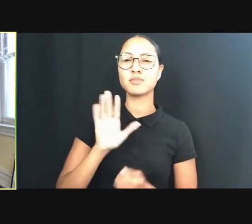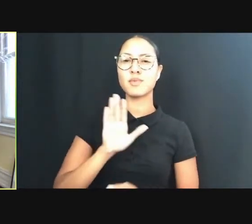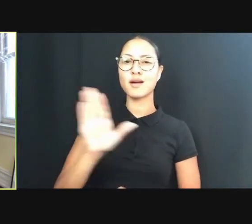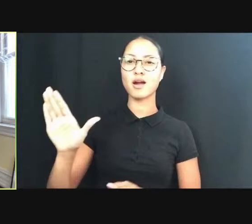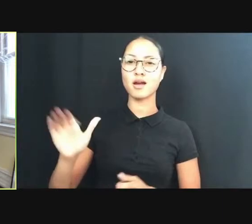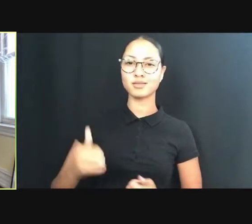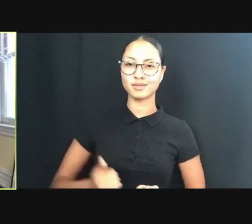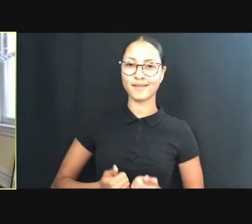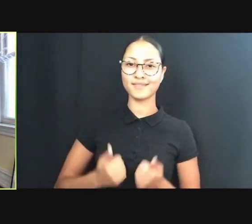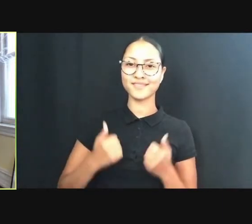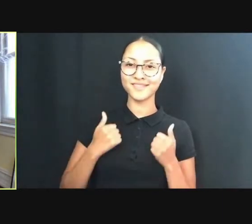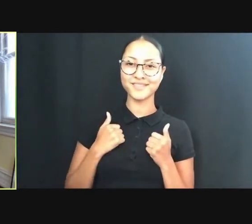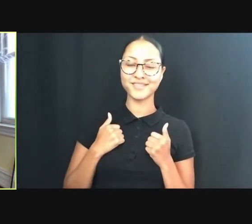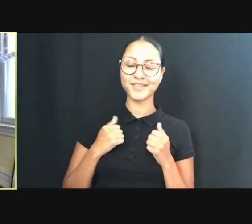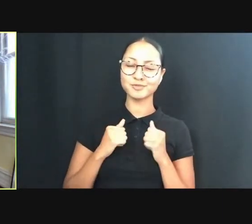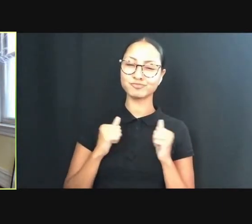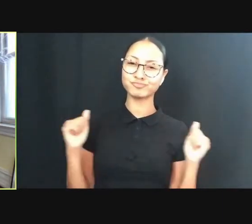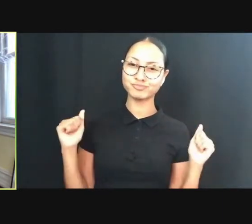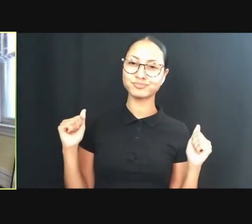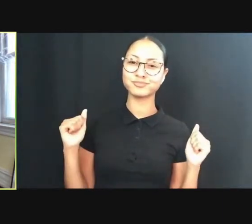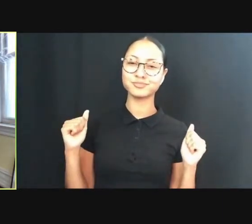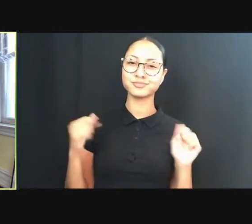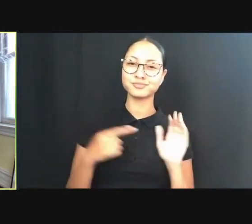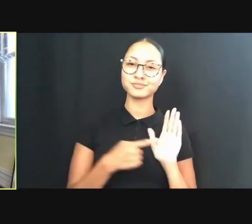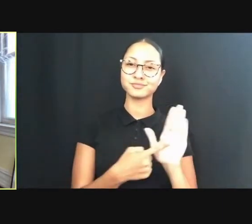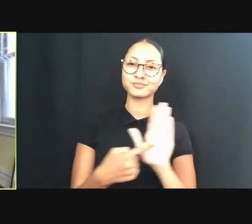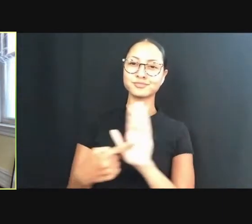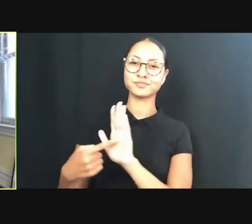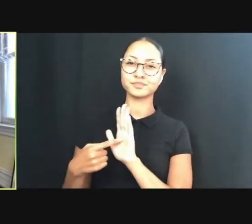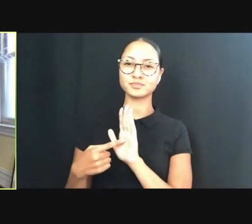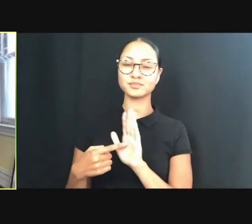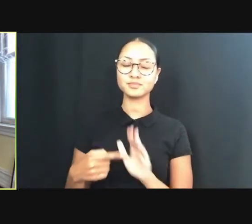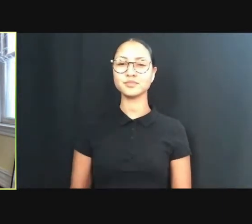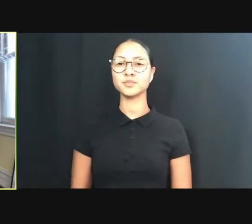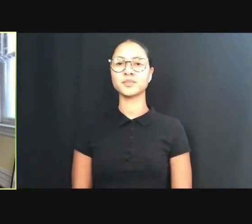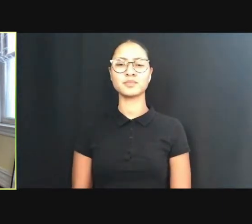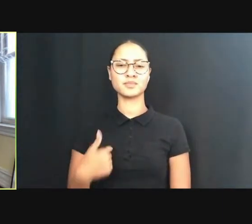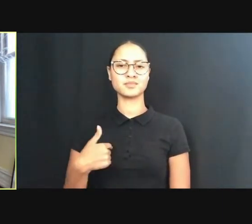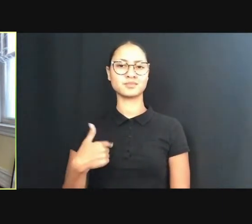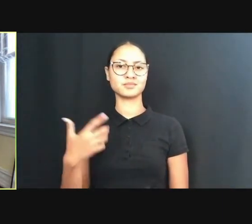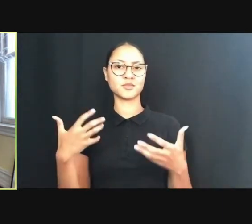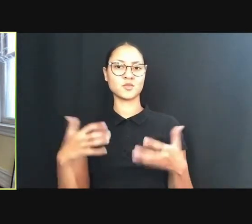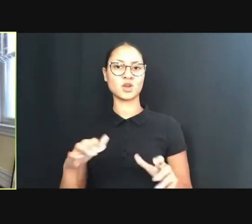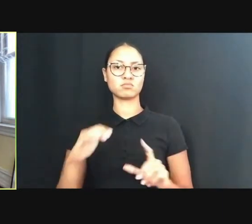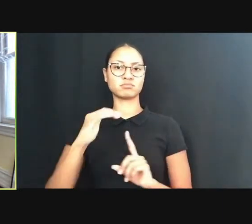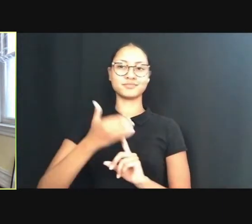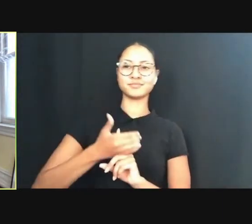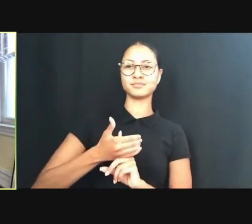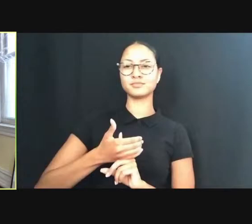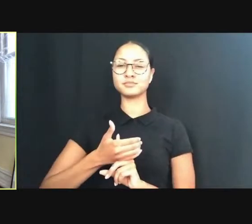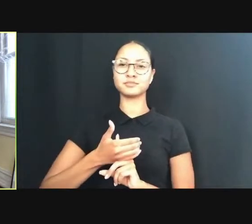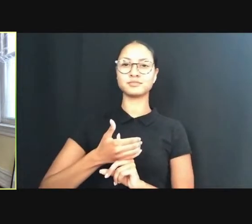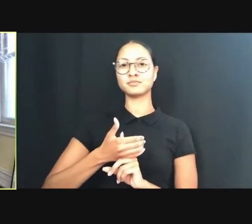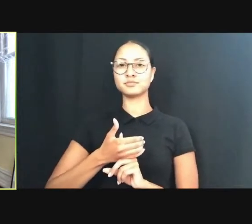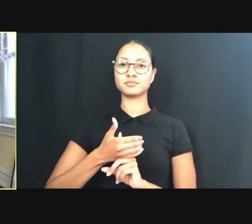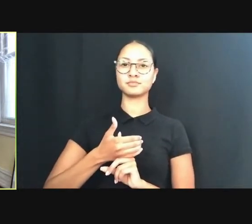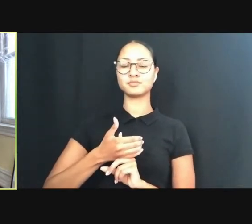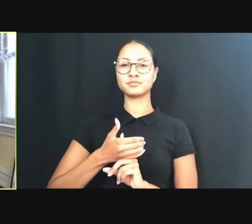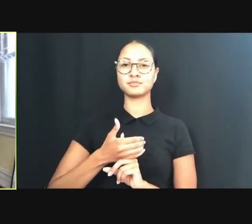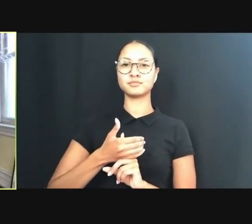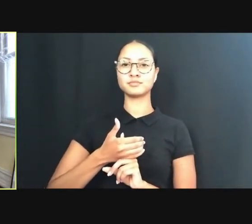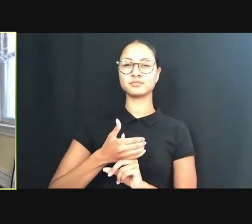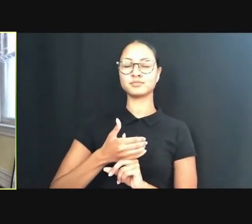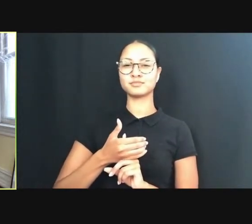the thing to present the illusion of this kind of, you know,